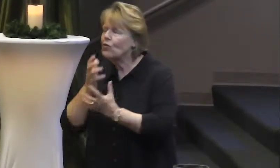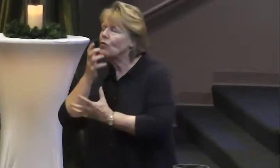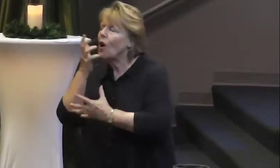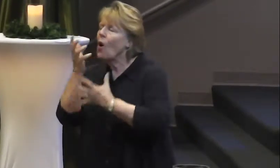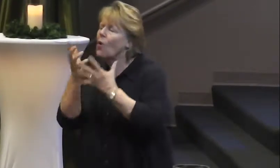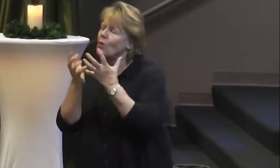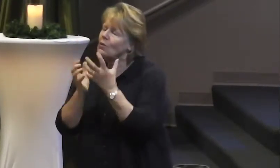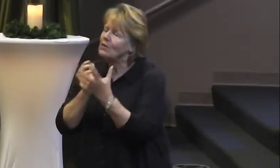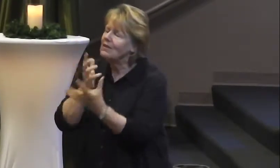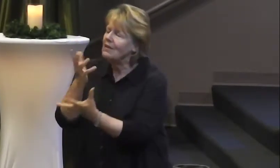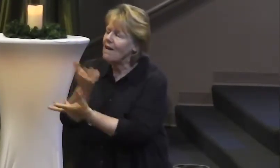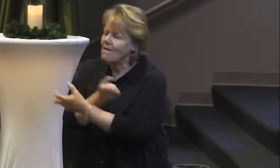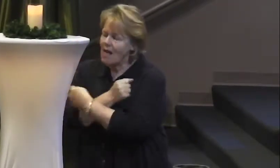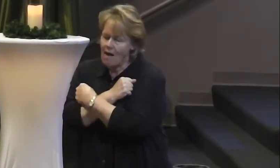Groans of love,